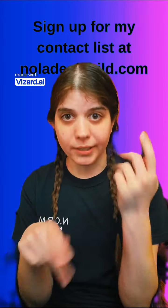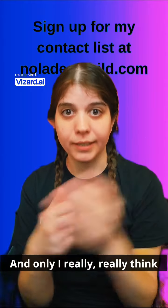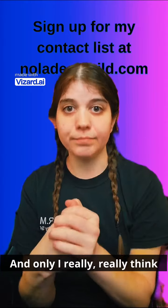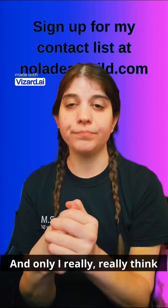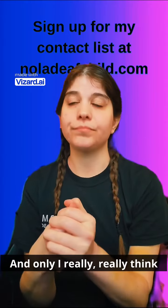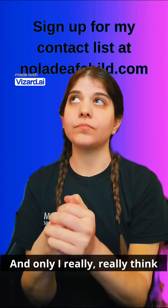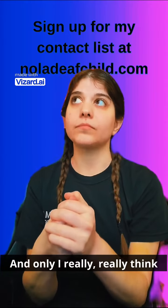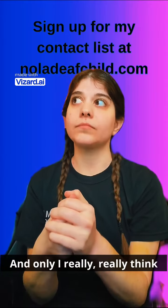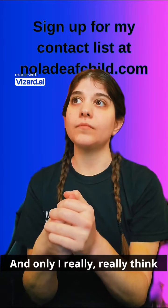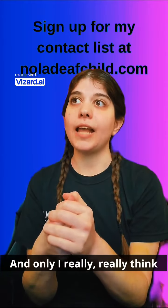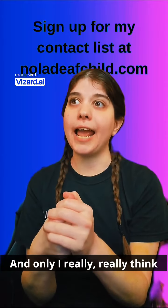them. And